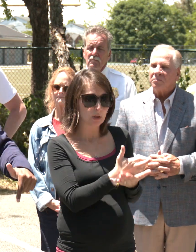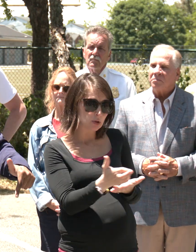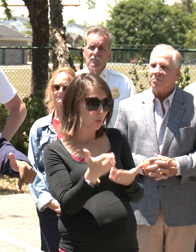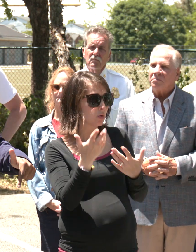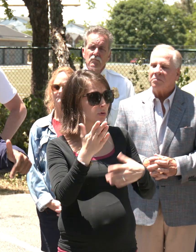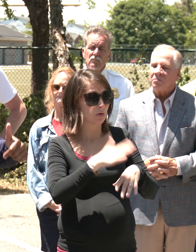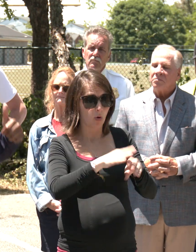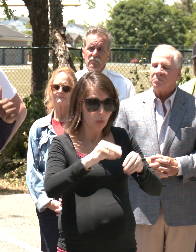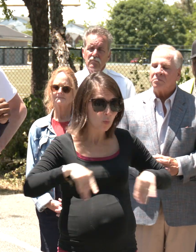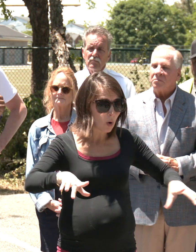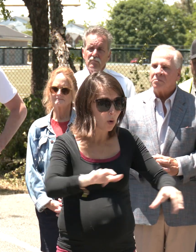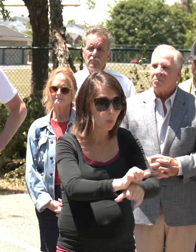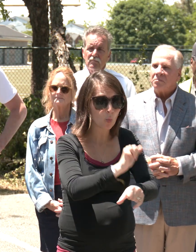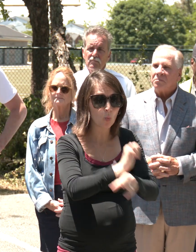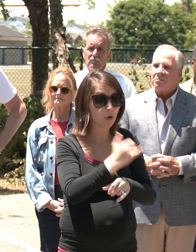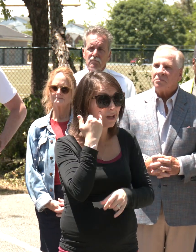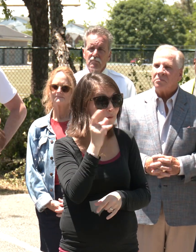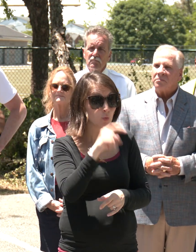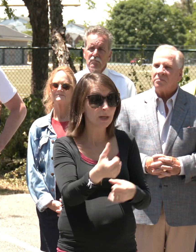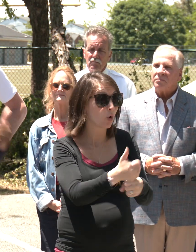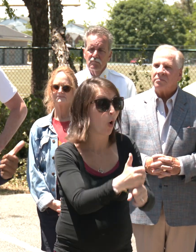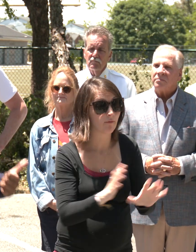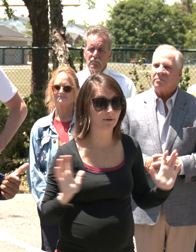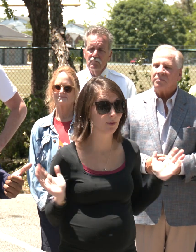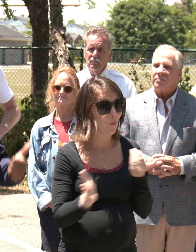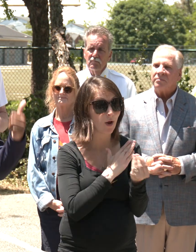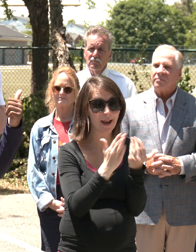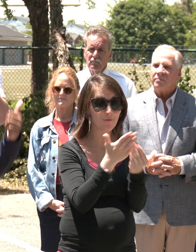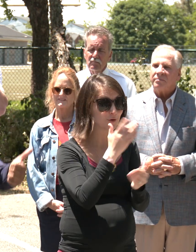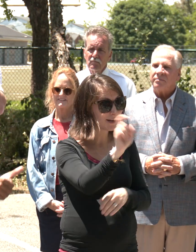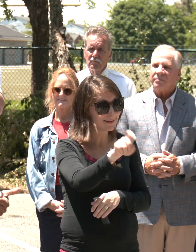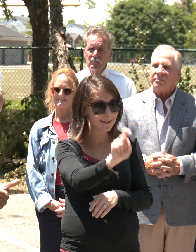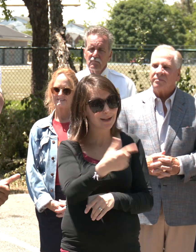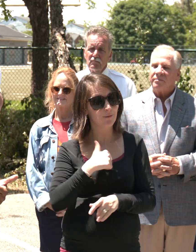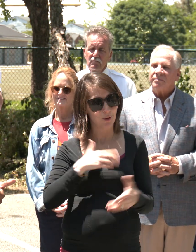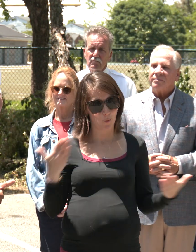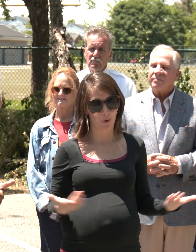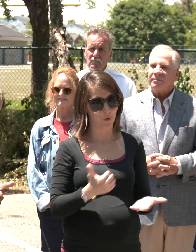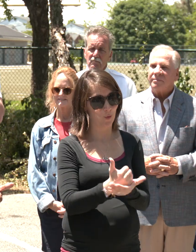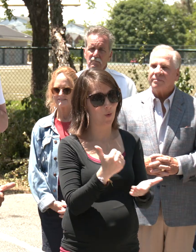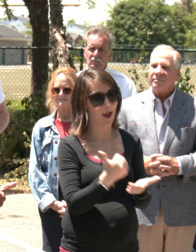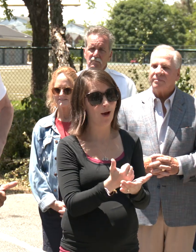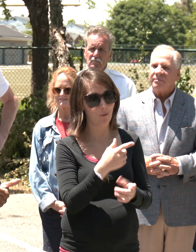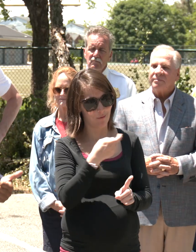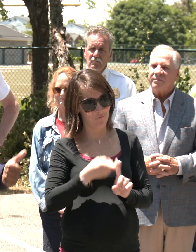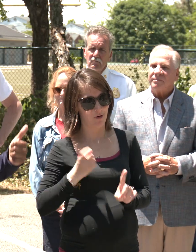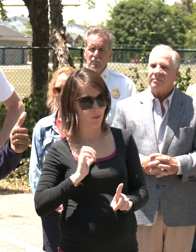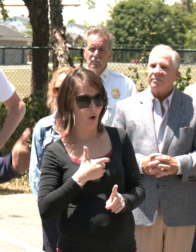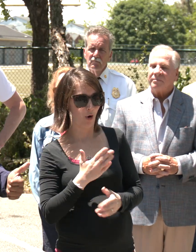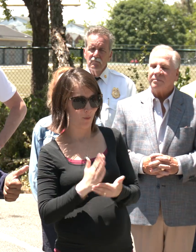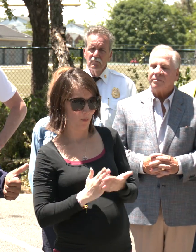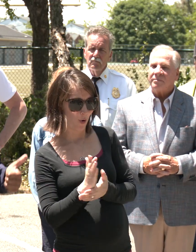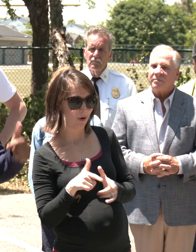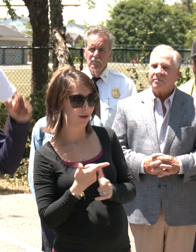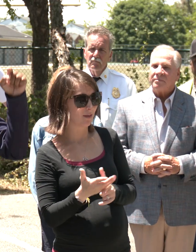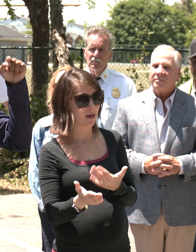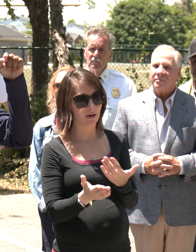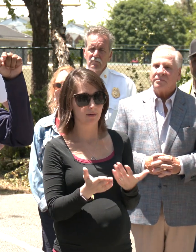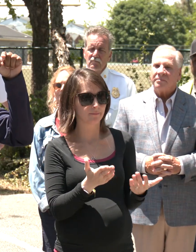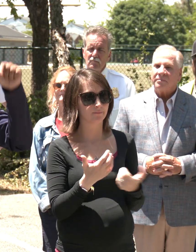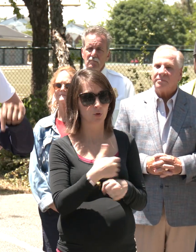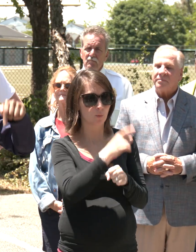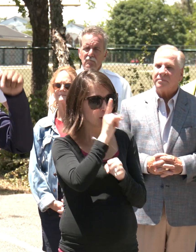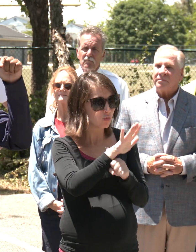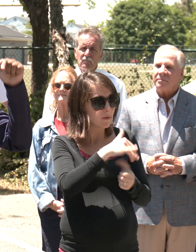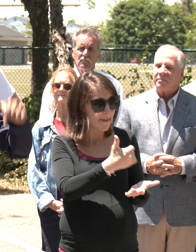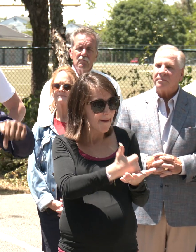on the ground, if you need a cup of coffee, whatever you need, we're here to help from our end to make sure that